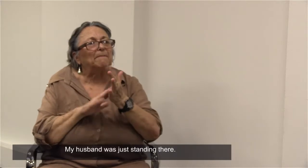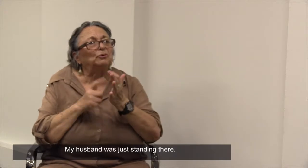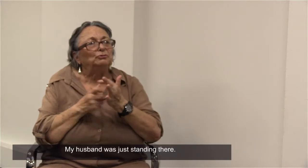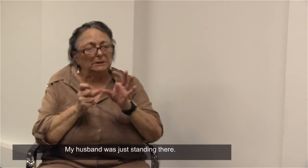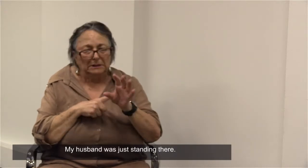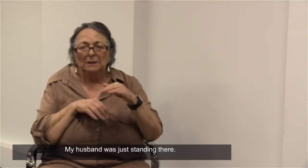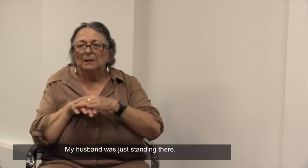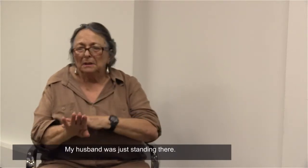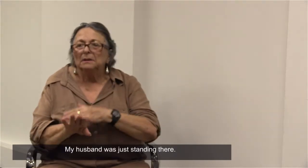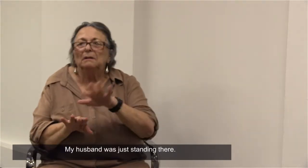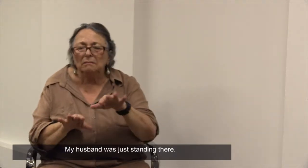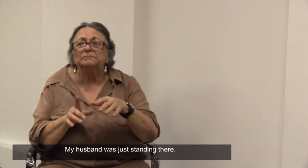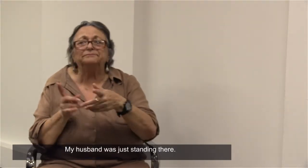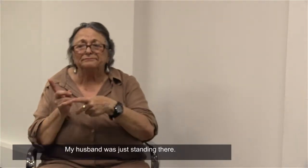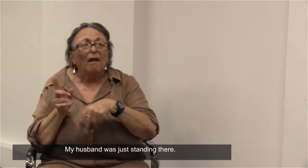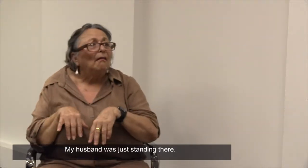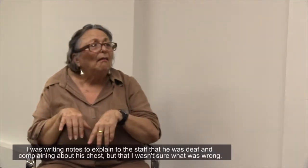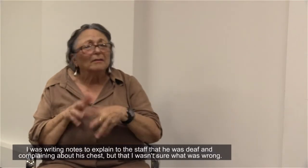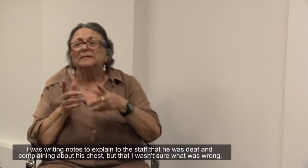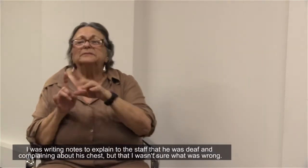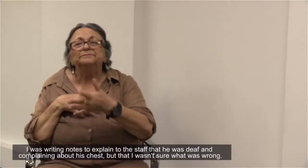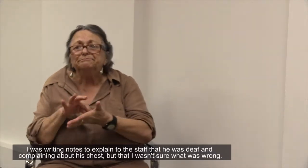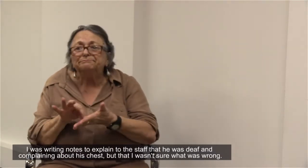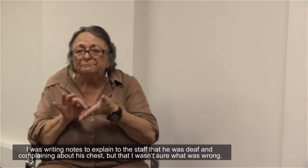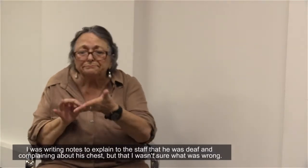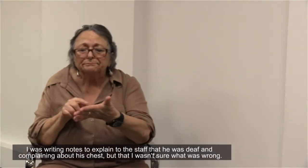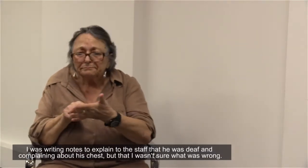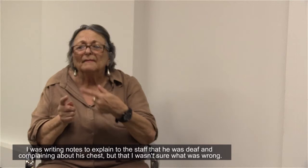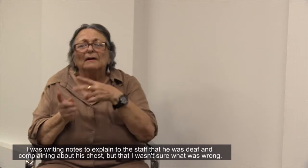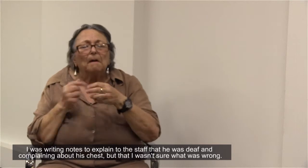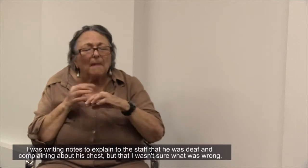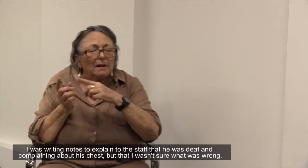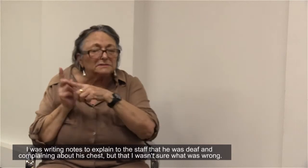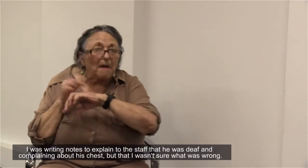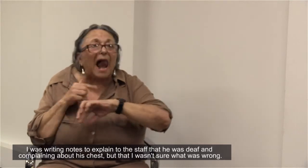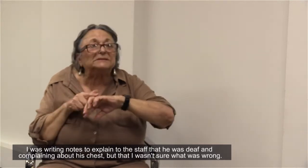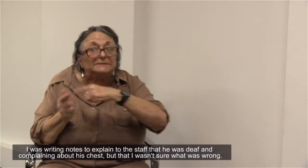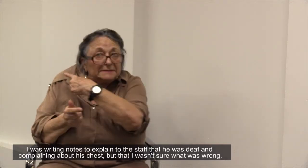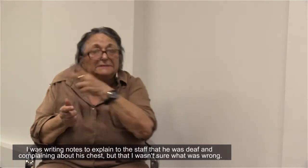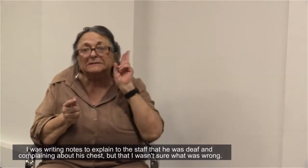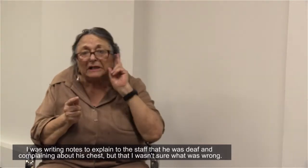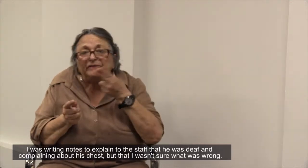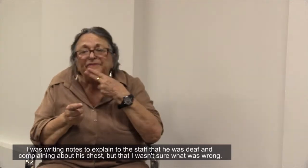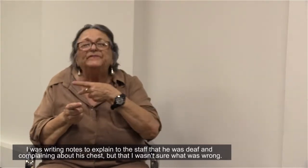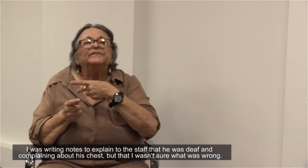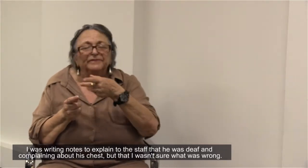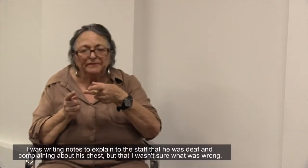My husband was just standing there, so I was writing notes to explain to the staff that he was deaf and complaining about